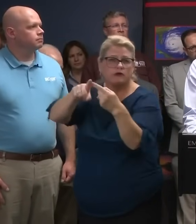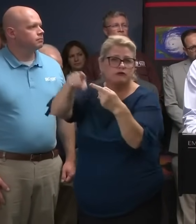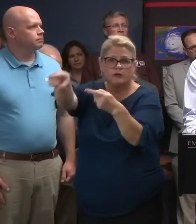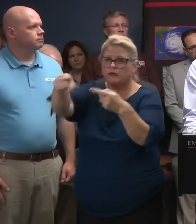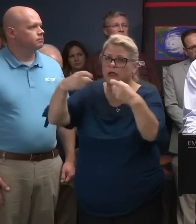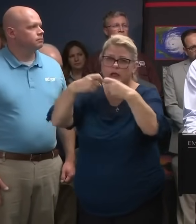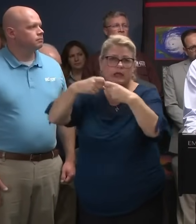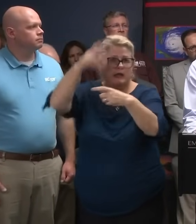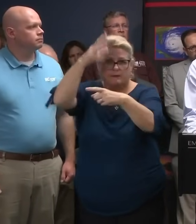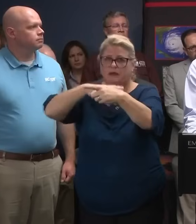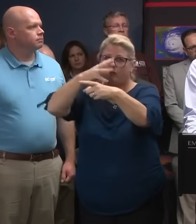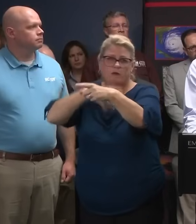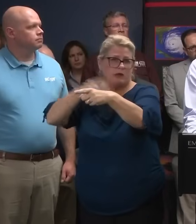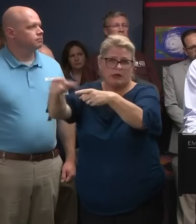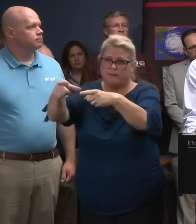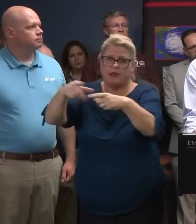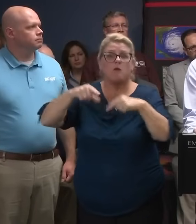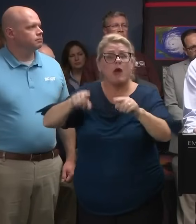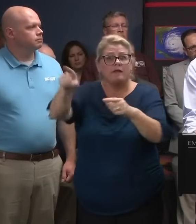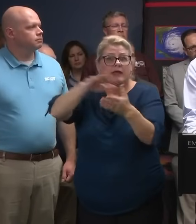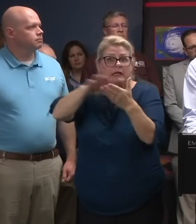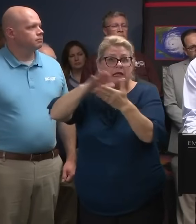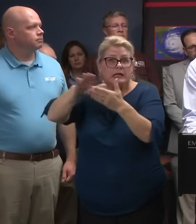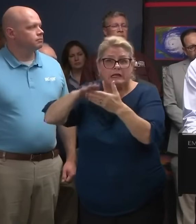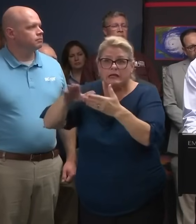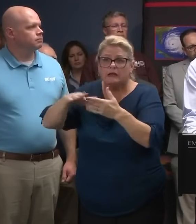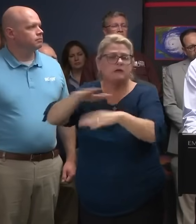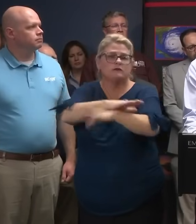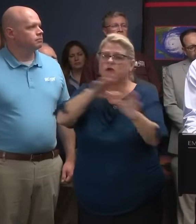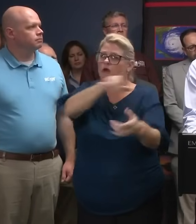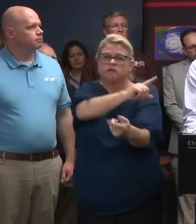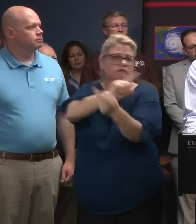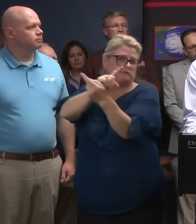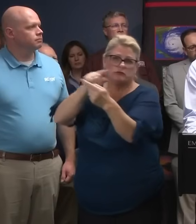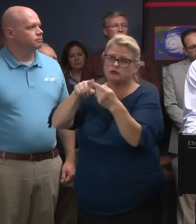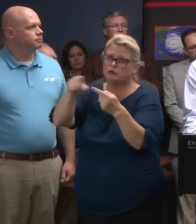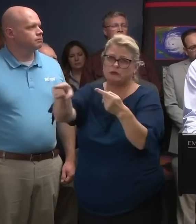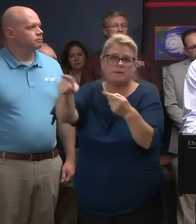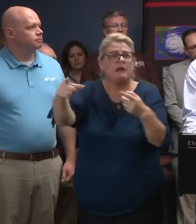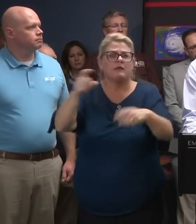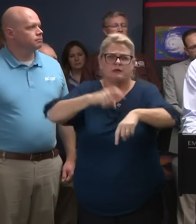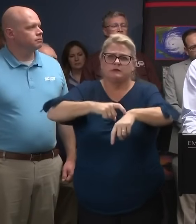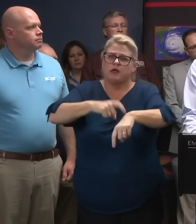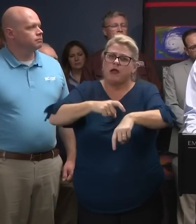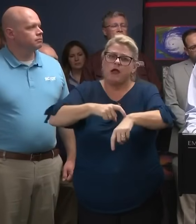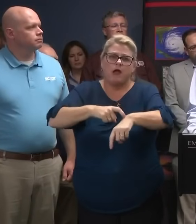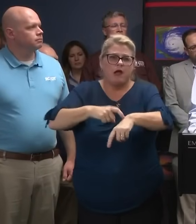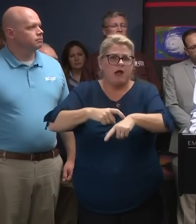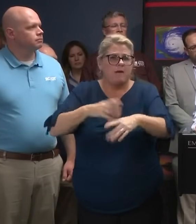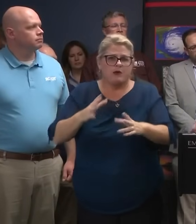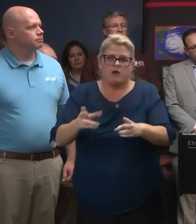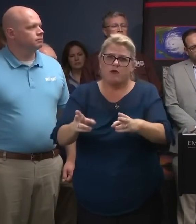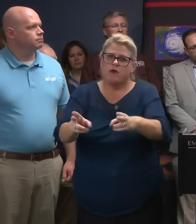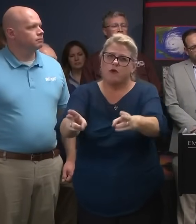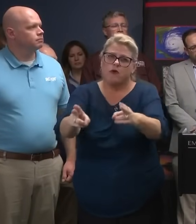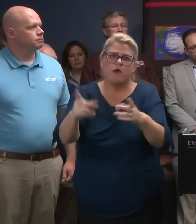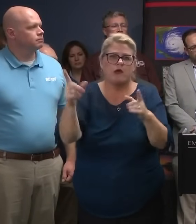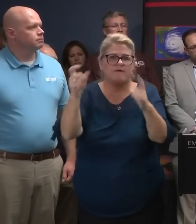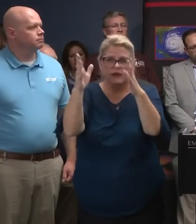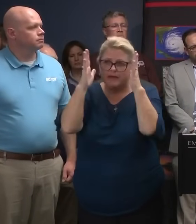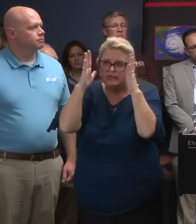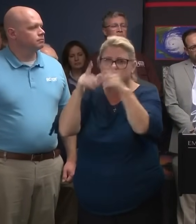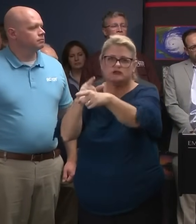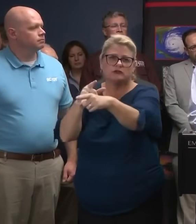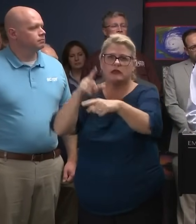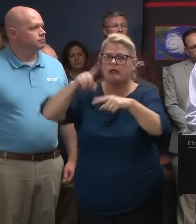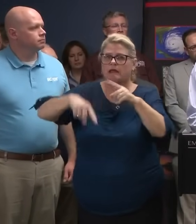their work zones as they clear debris and restore power. They have a hazardous and time-consuming job to do, and that requires their full attention to